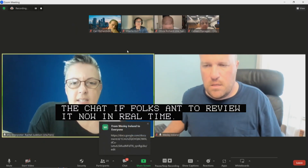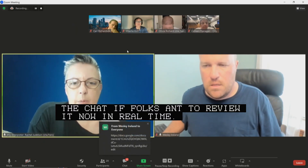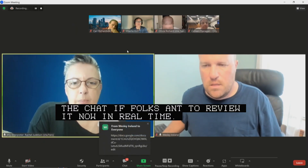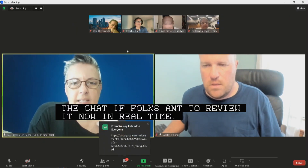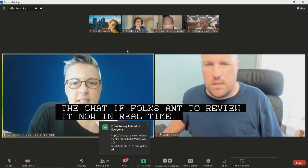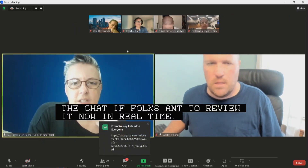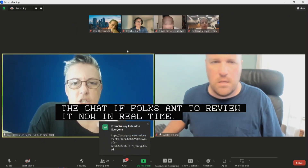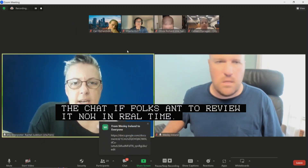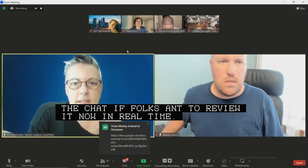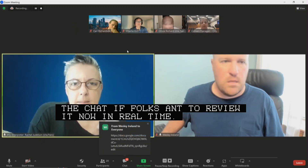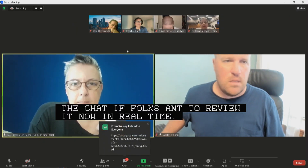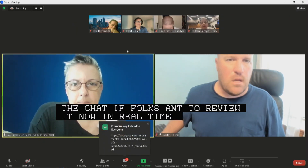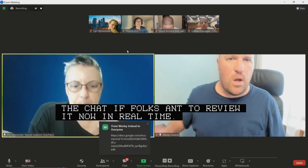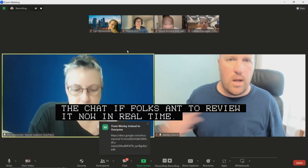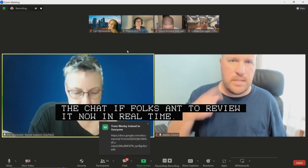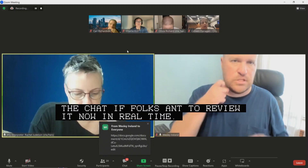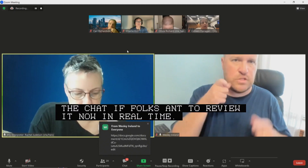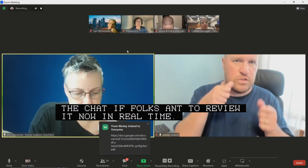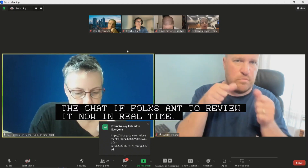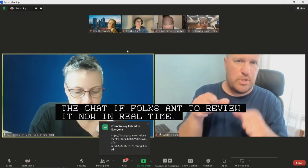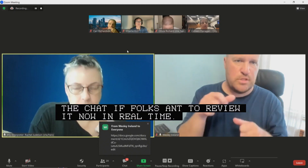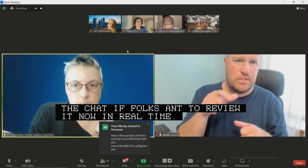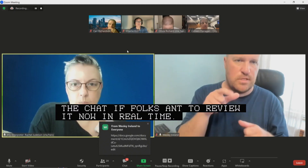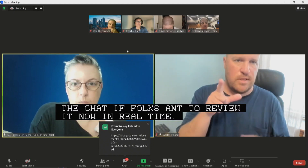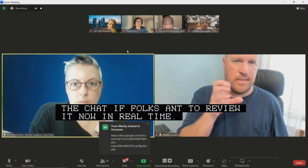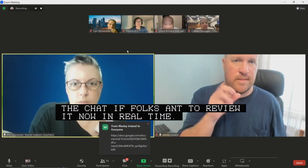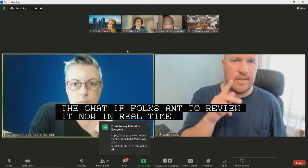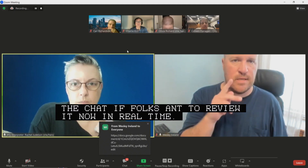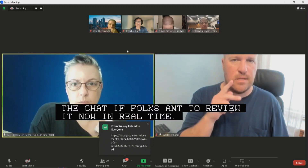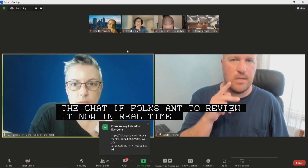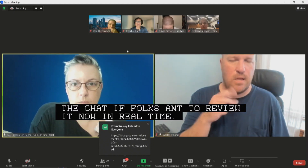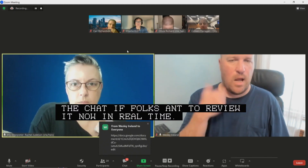So that has now been placed in the chat.